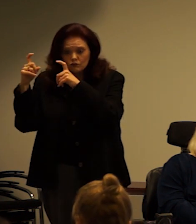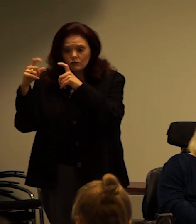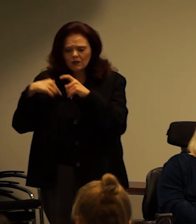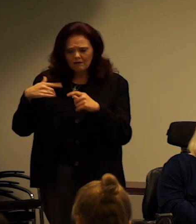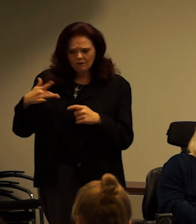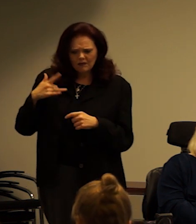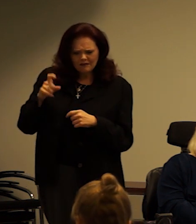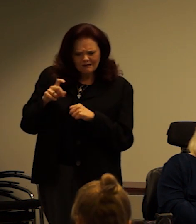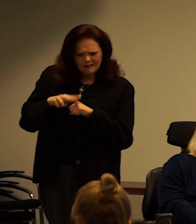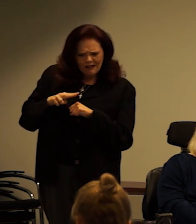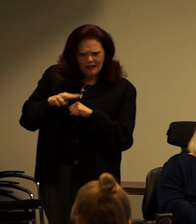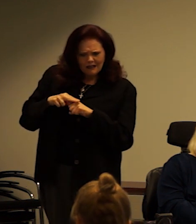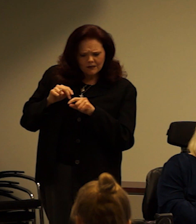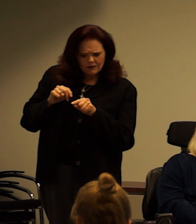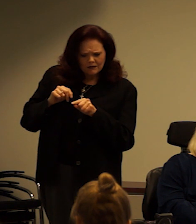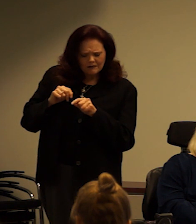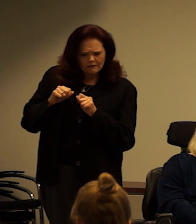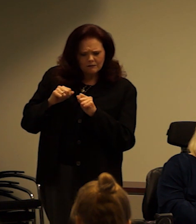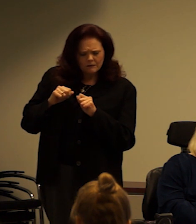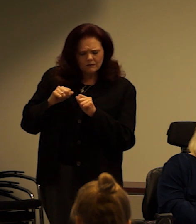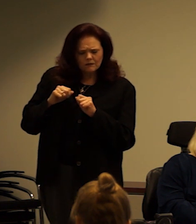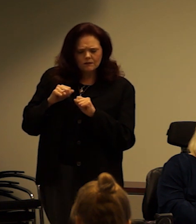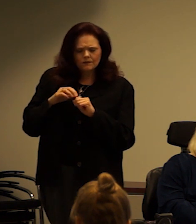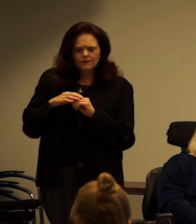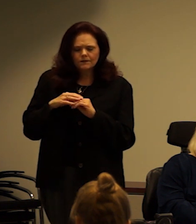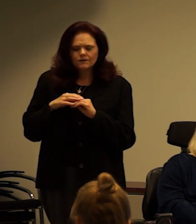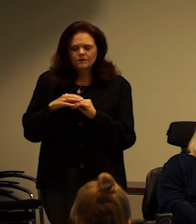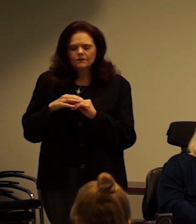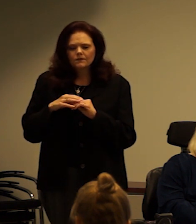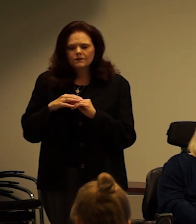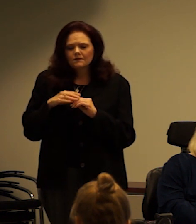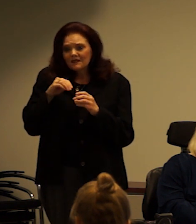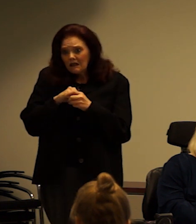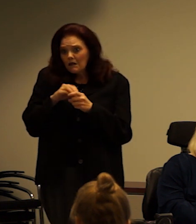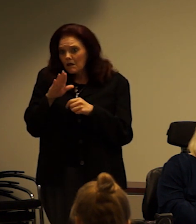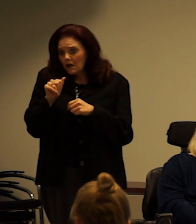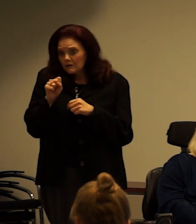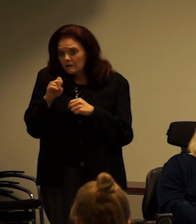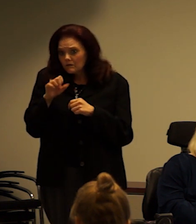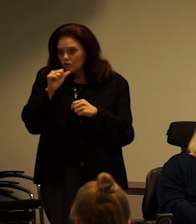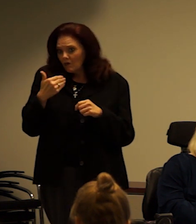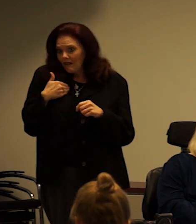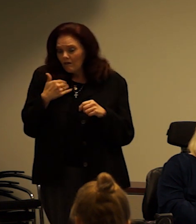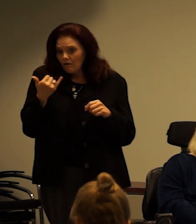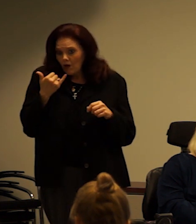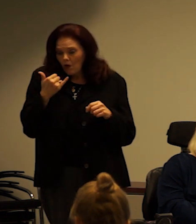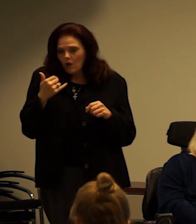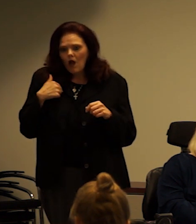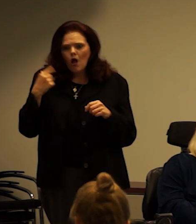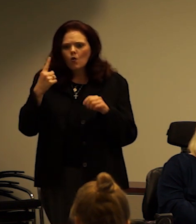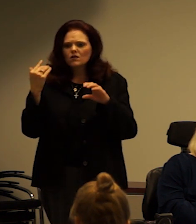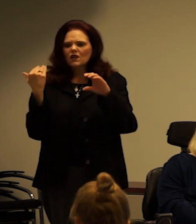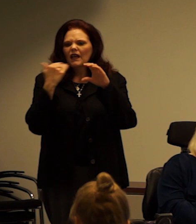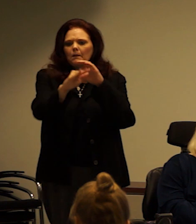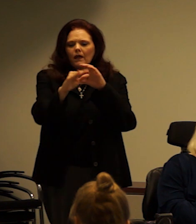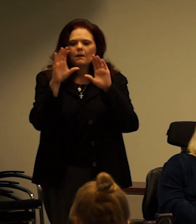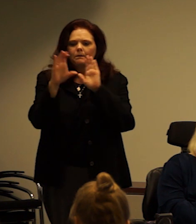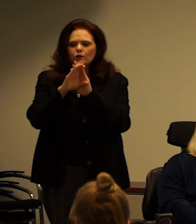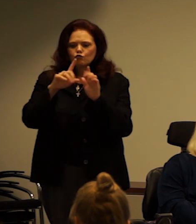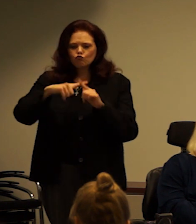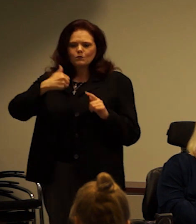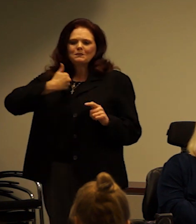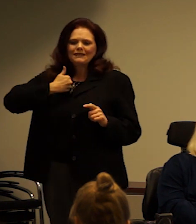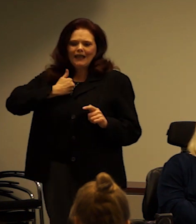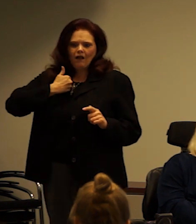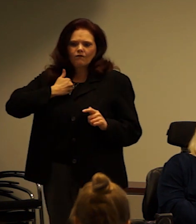feel I need to keep and need to be, you know, just in case I don't have my phone, I usually email the pictures to myself, or